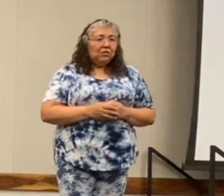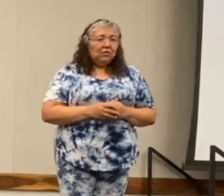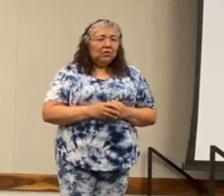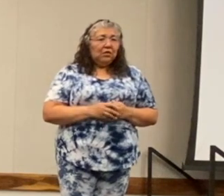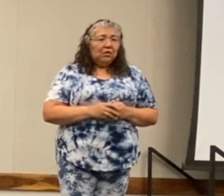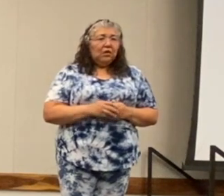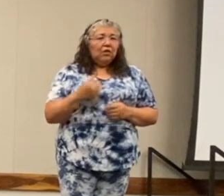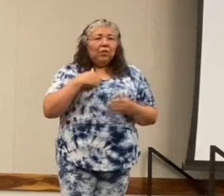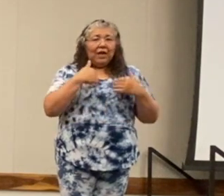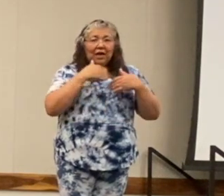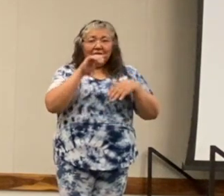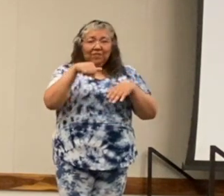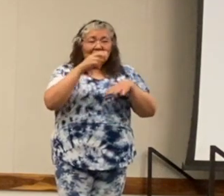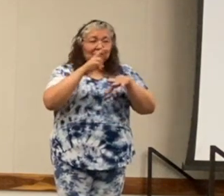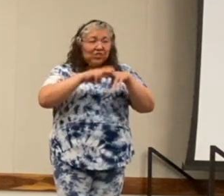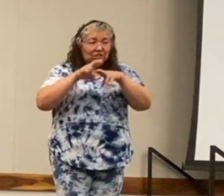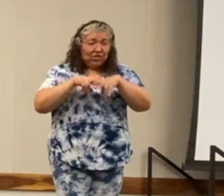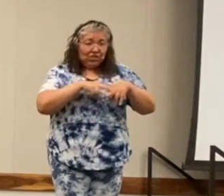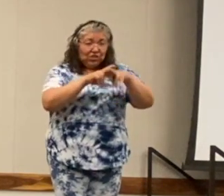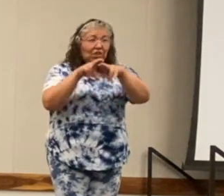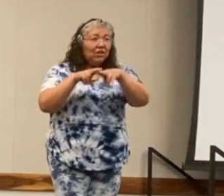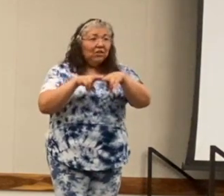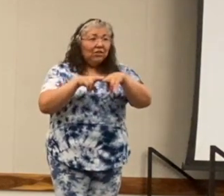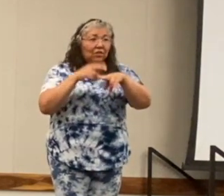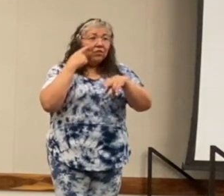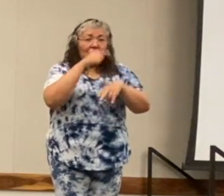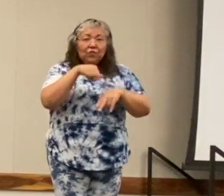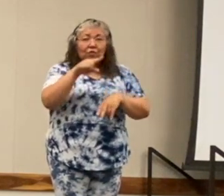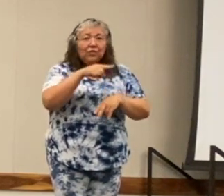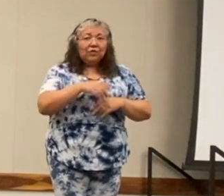We put all these chairs out for you.